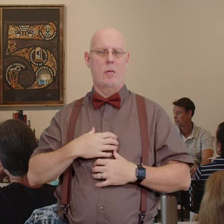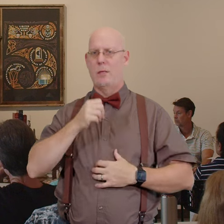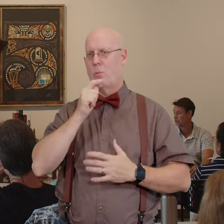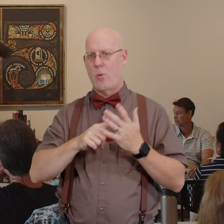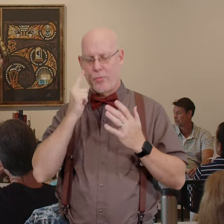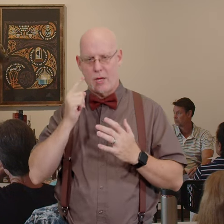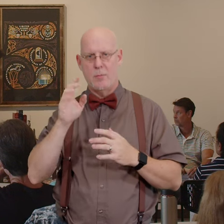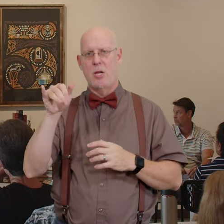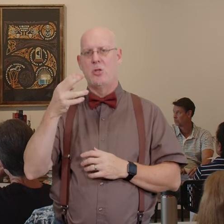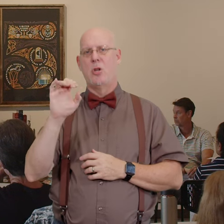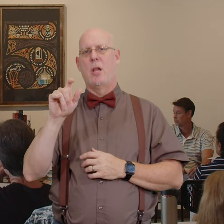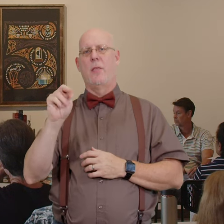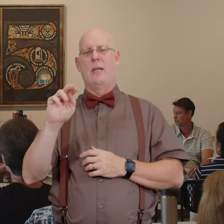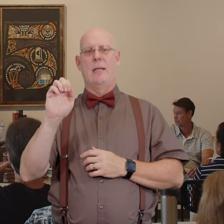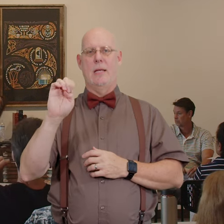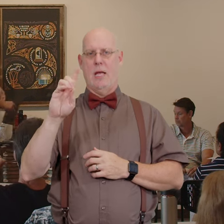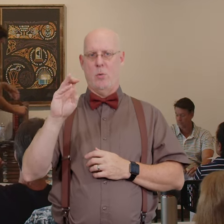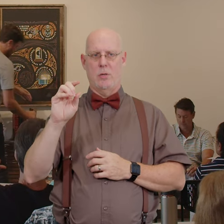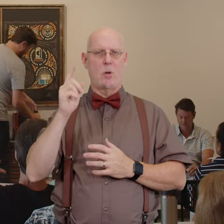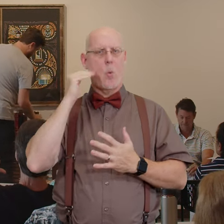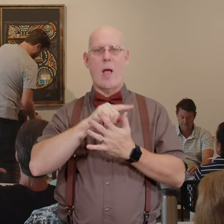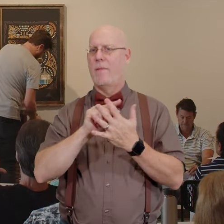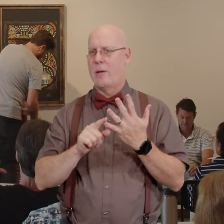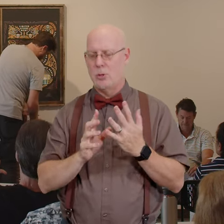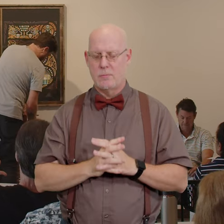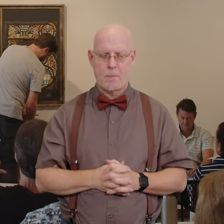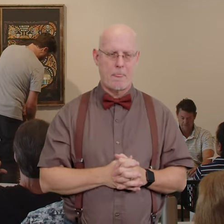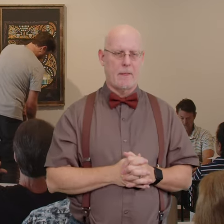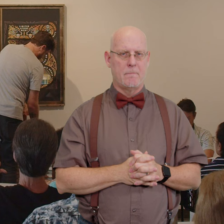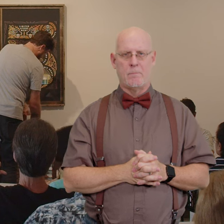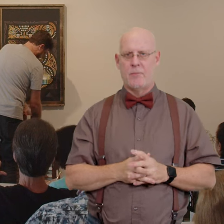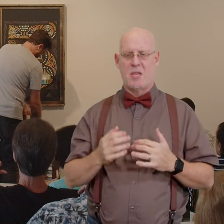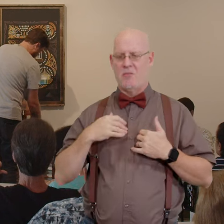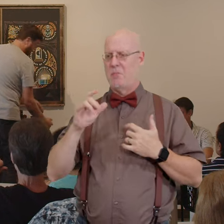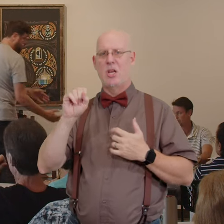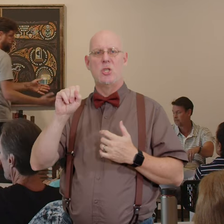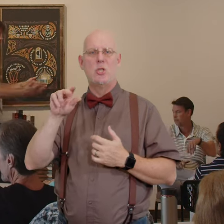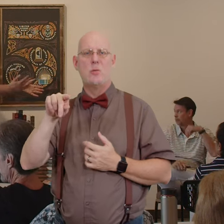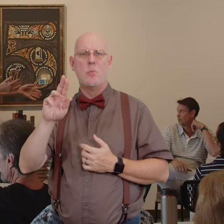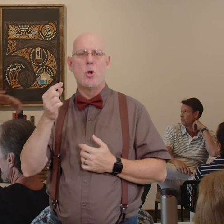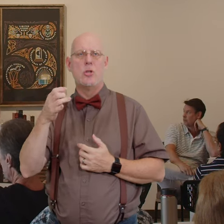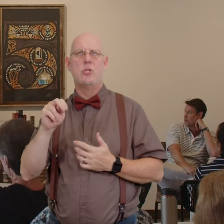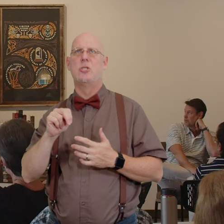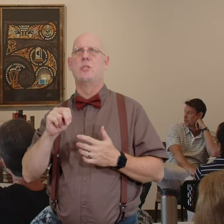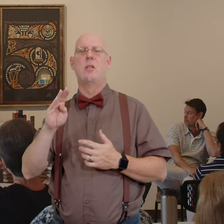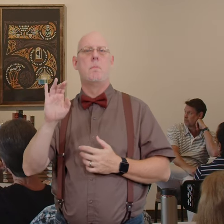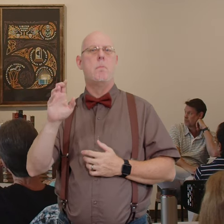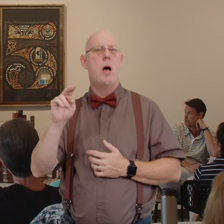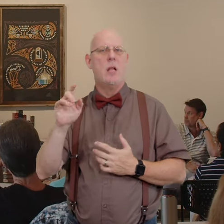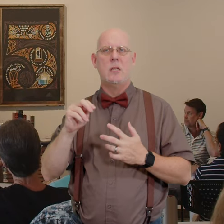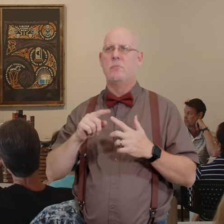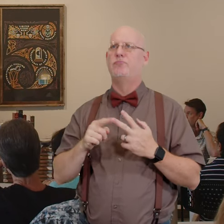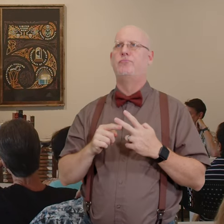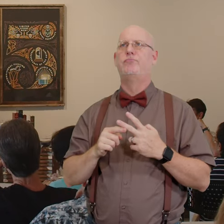which is not what you think it is, by Jonathan Edwards. Okay? Why do I have these five books? I don't have anything up here by Spurgeon or